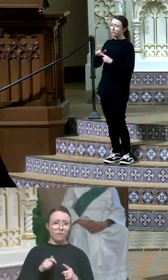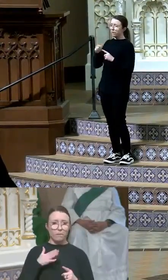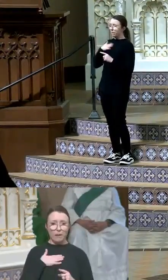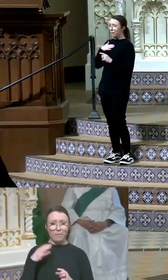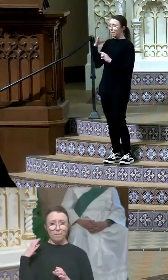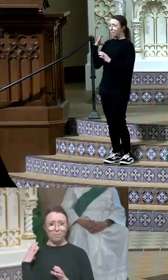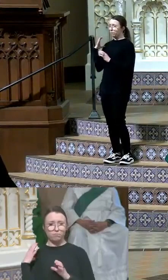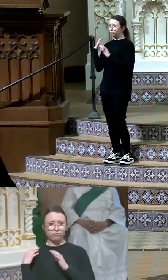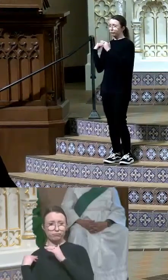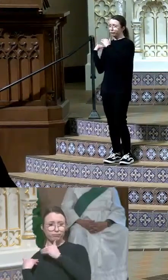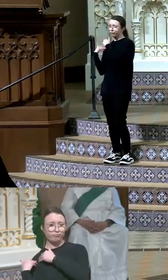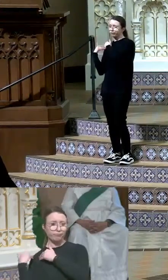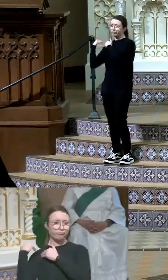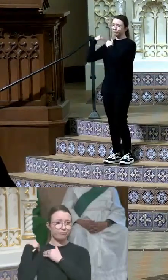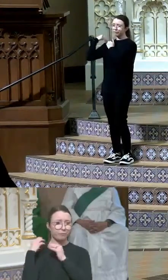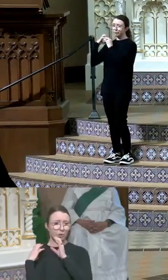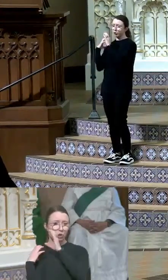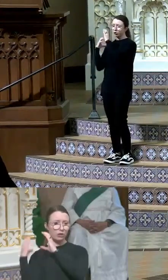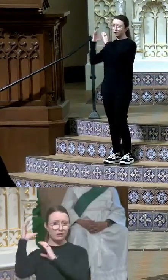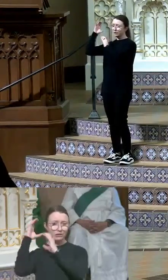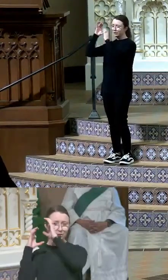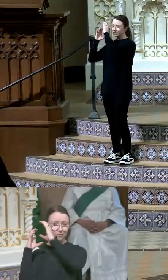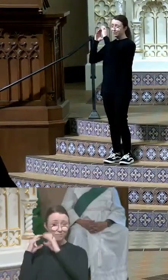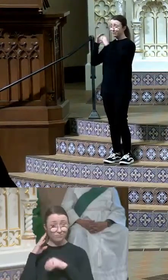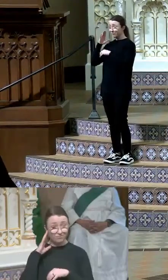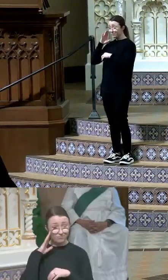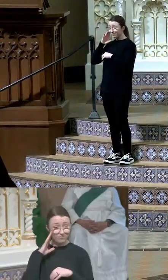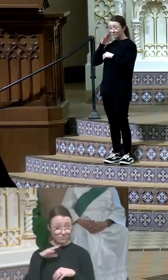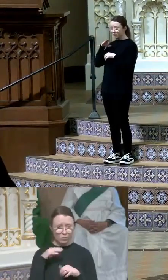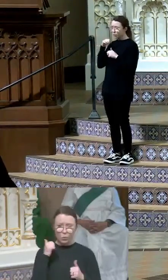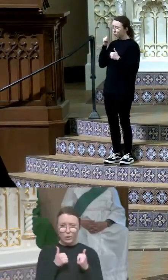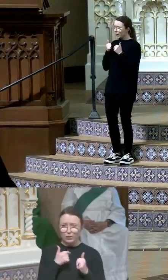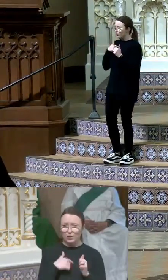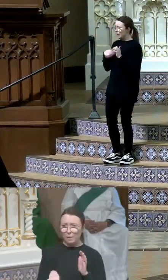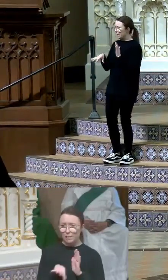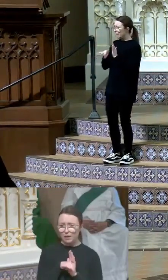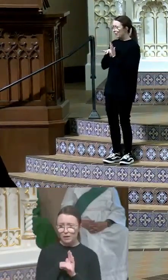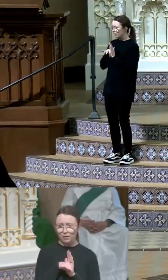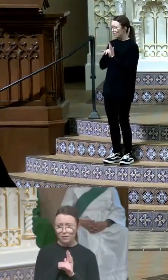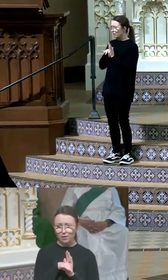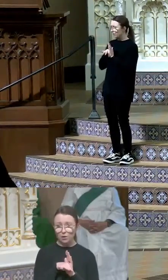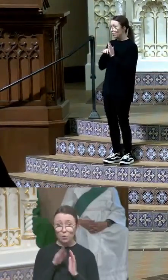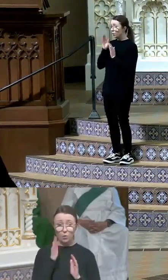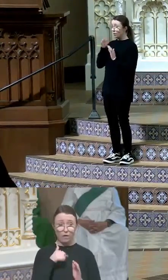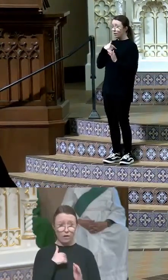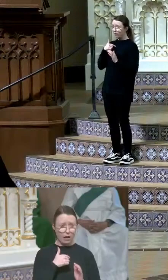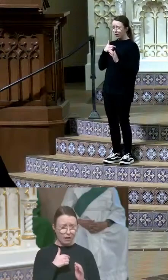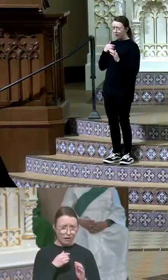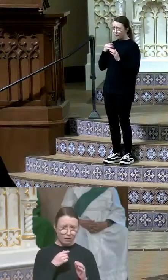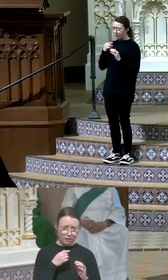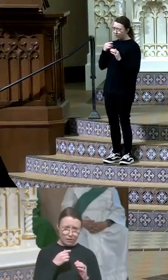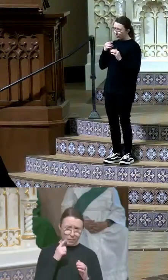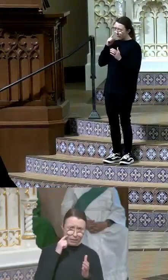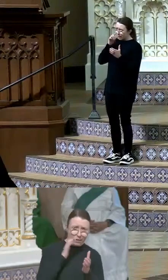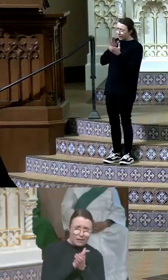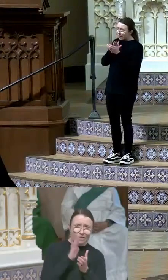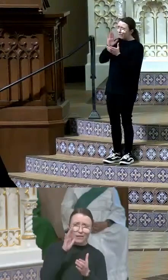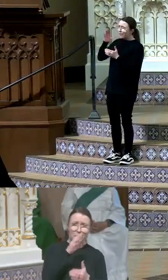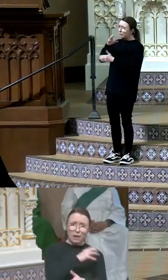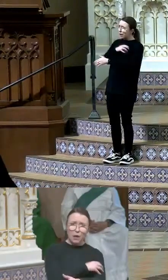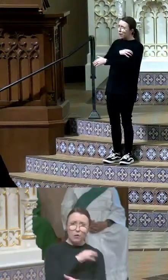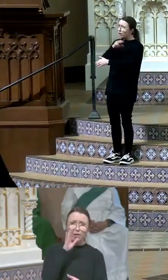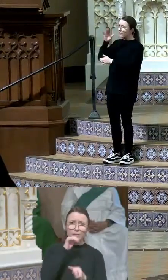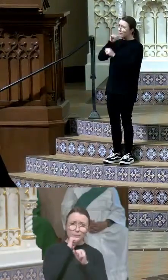are many of those too? Do we believe in the power that God gives to us through